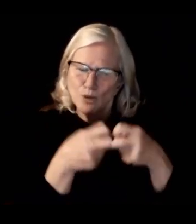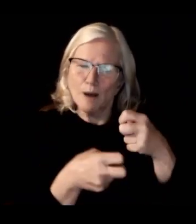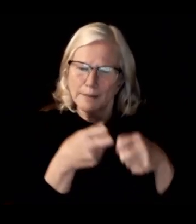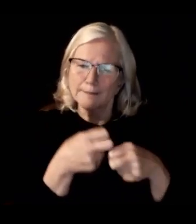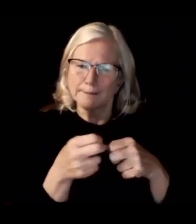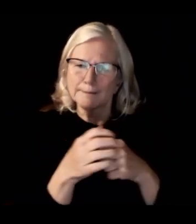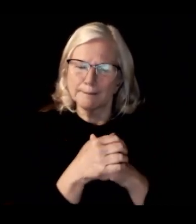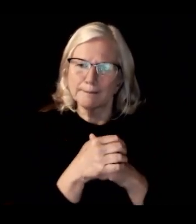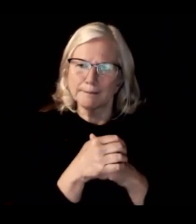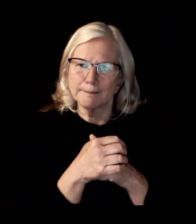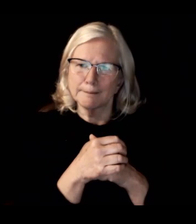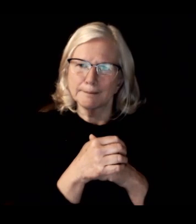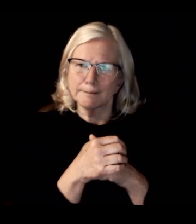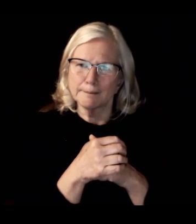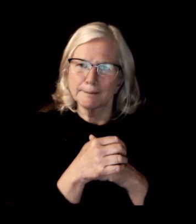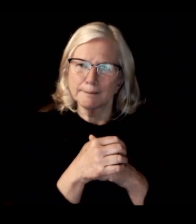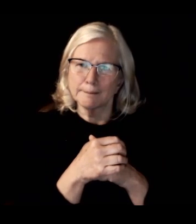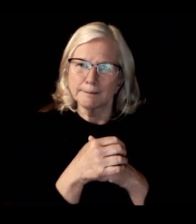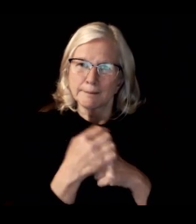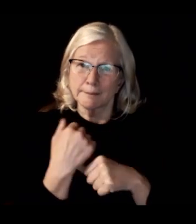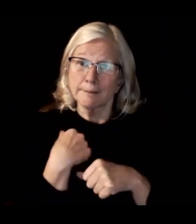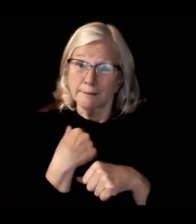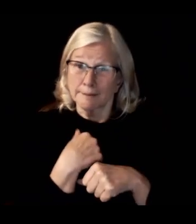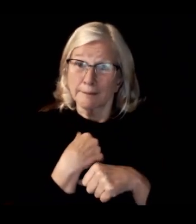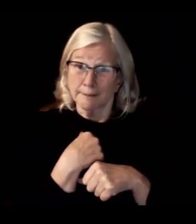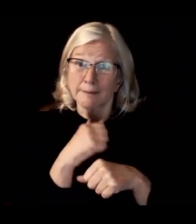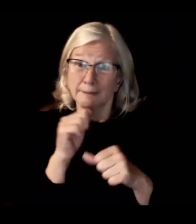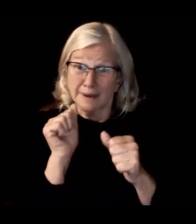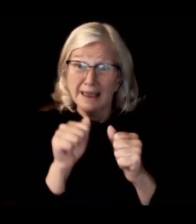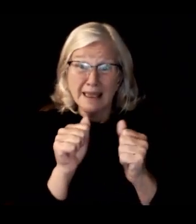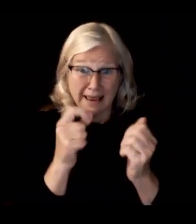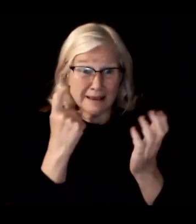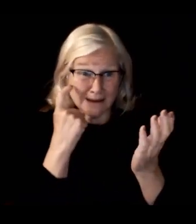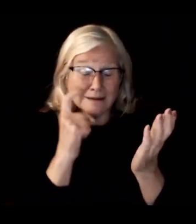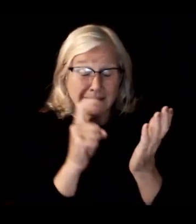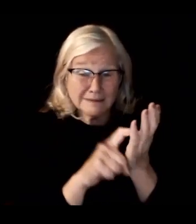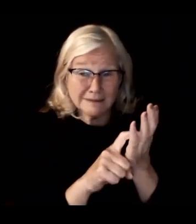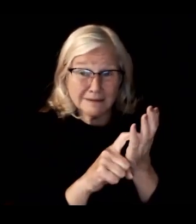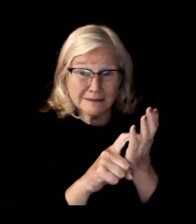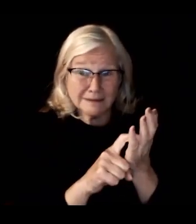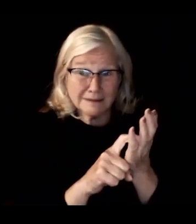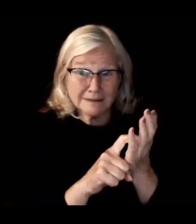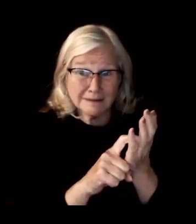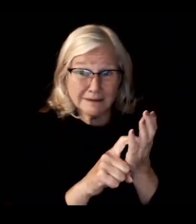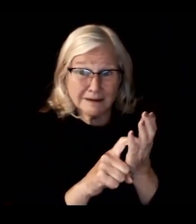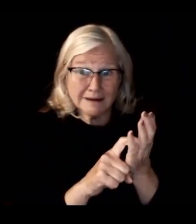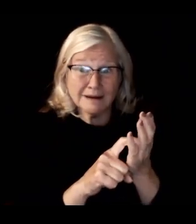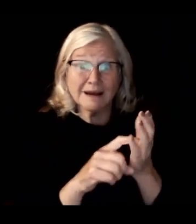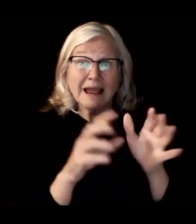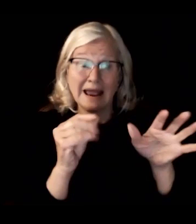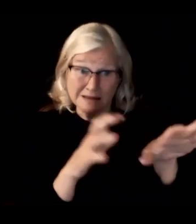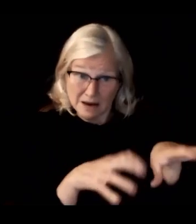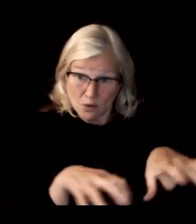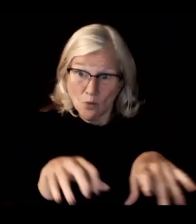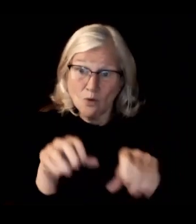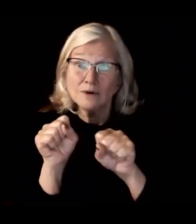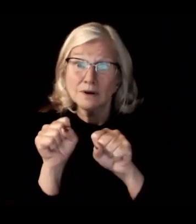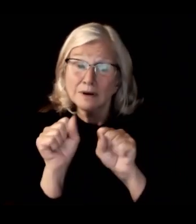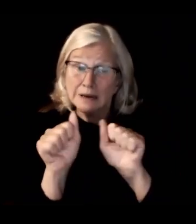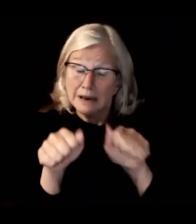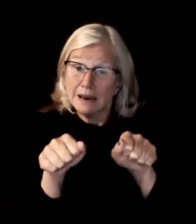we identify where cases are occurring that we can take public health action to limit additional spread.